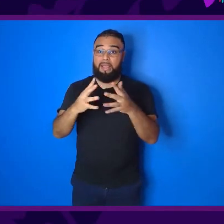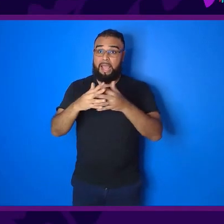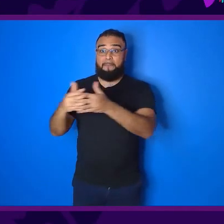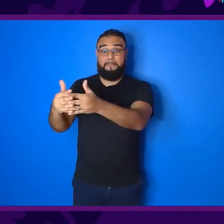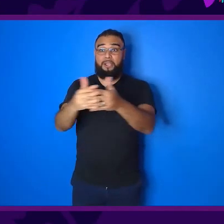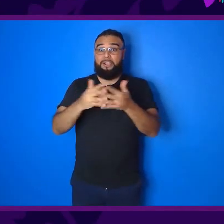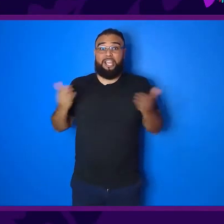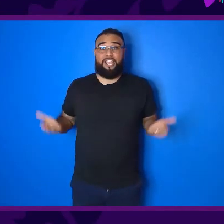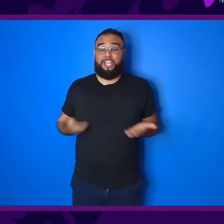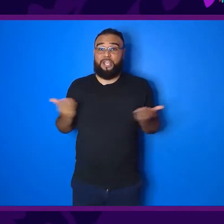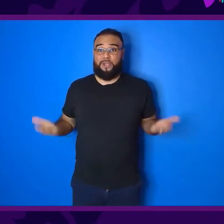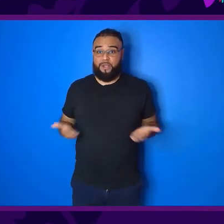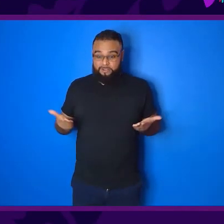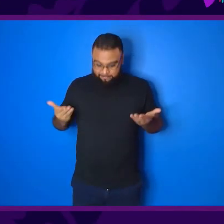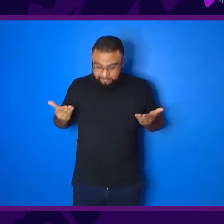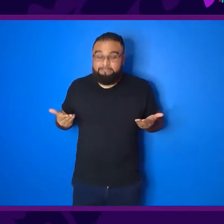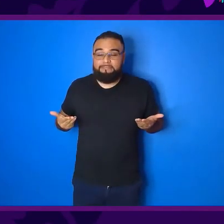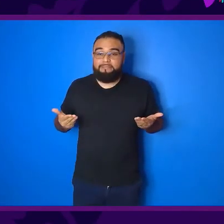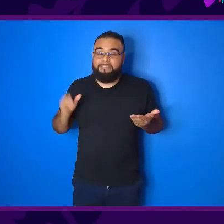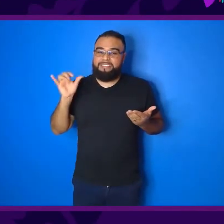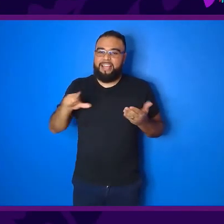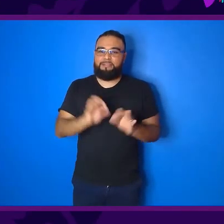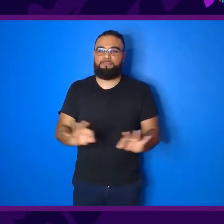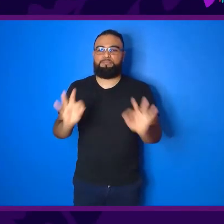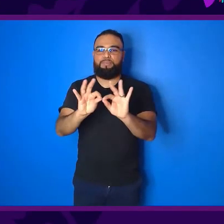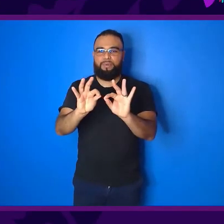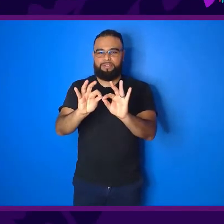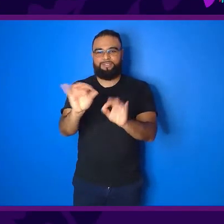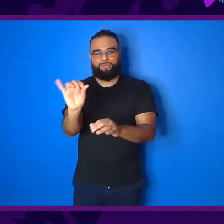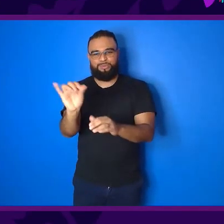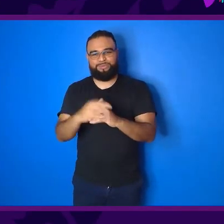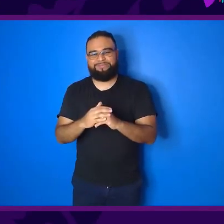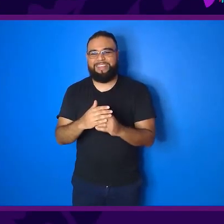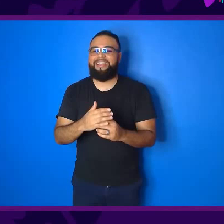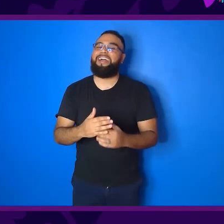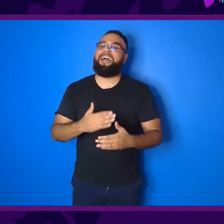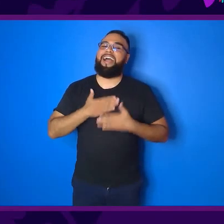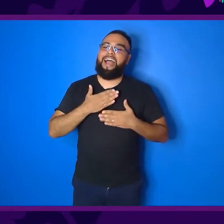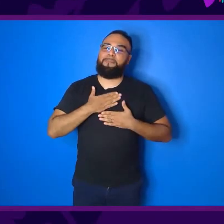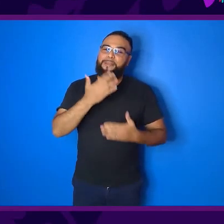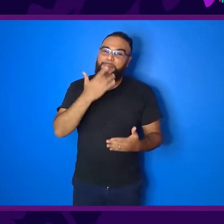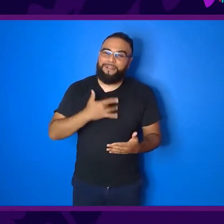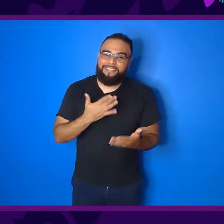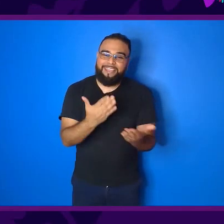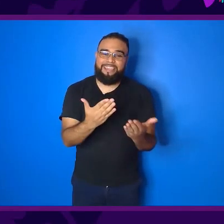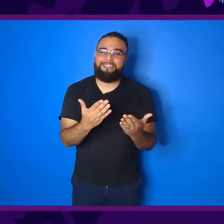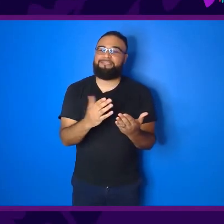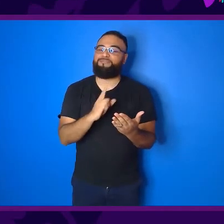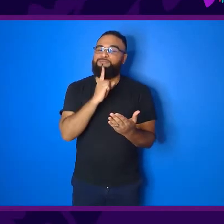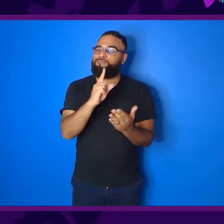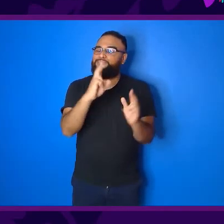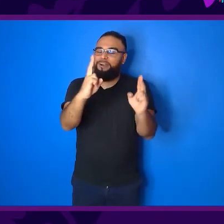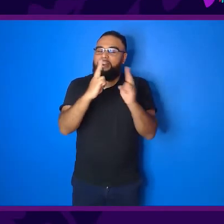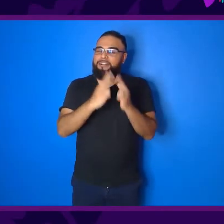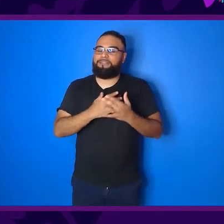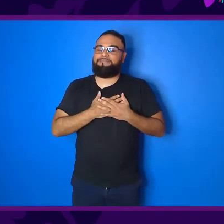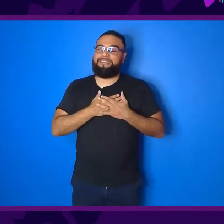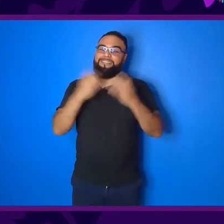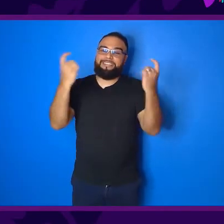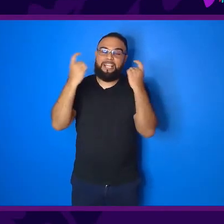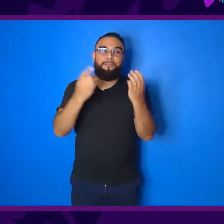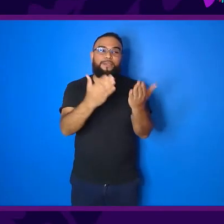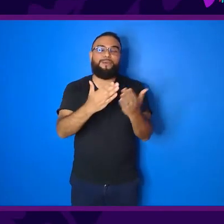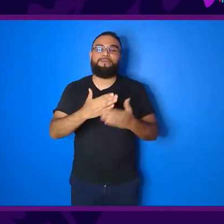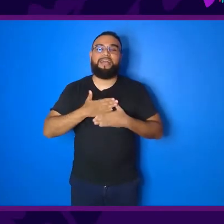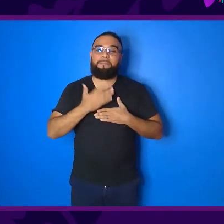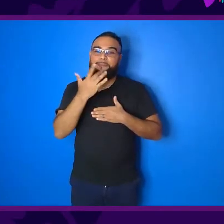important too. So happy birthday. What an honor to celebrate you. What an honor to be here. Happy birthday, happy birthday. Make